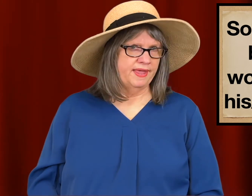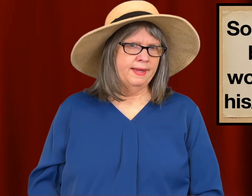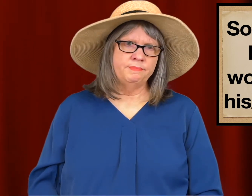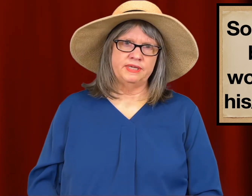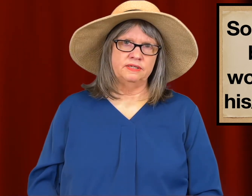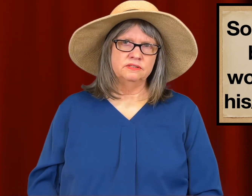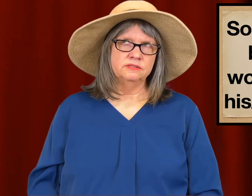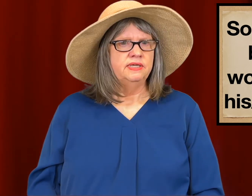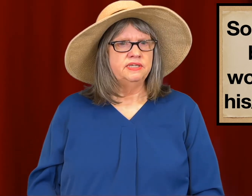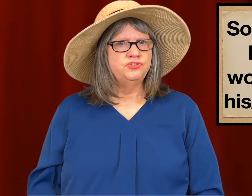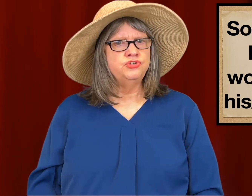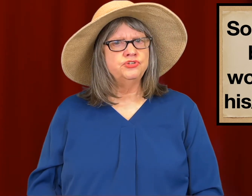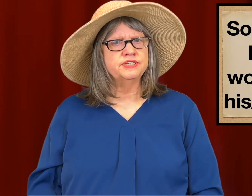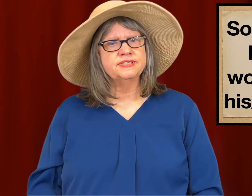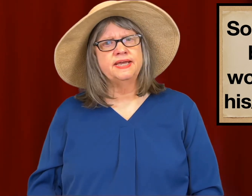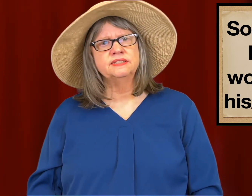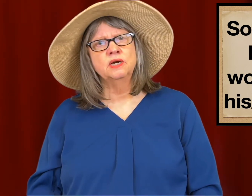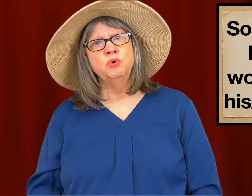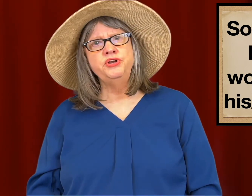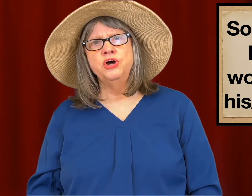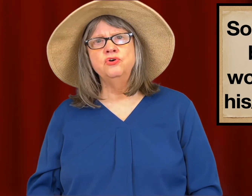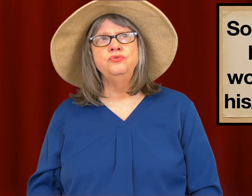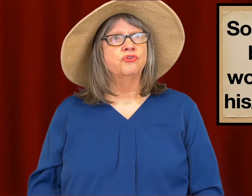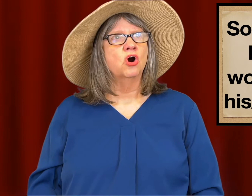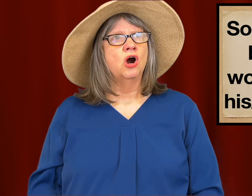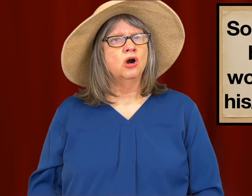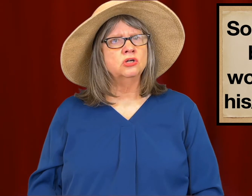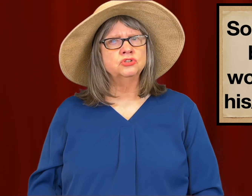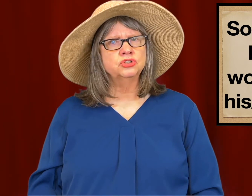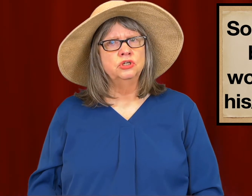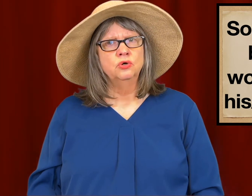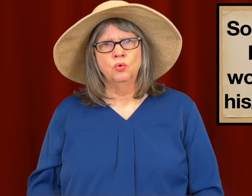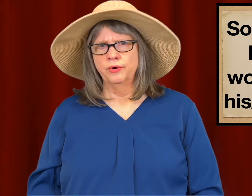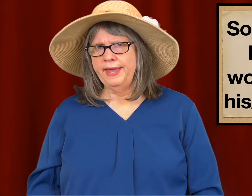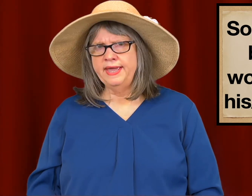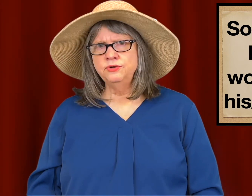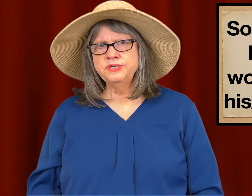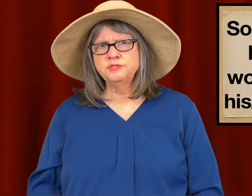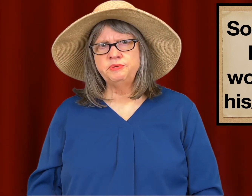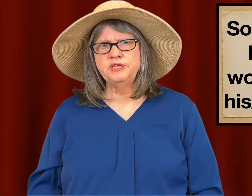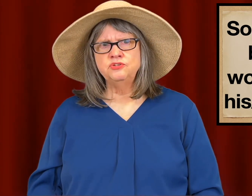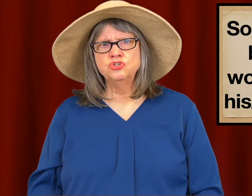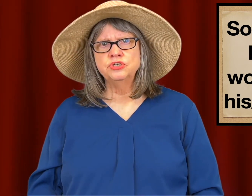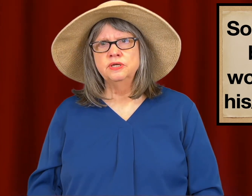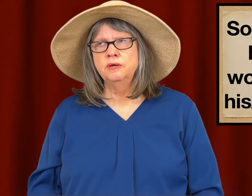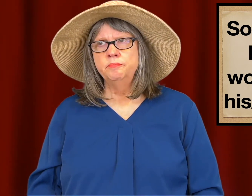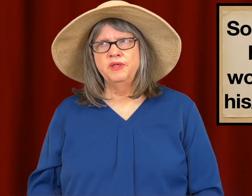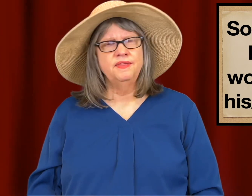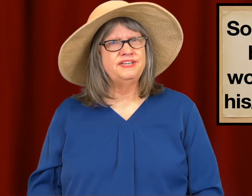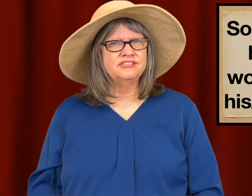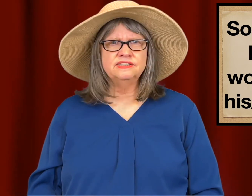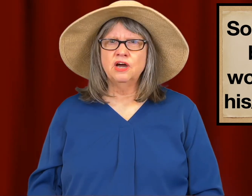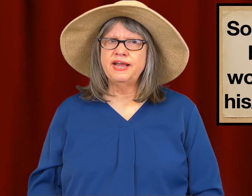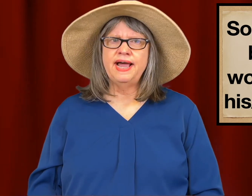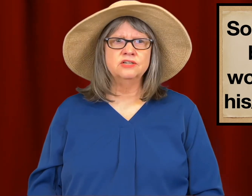that means, it's used to say someone known for a harsh or angry speech, but does not